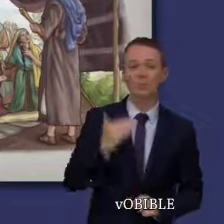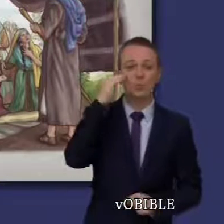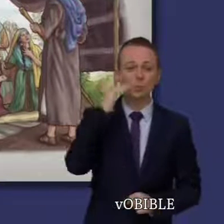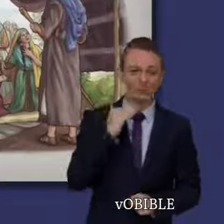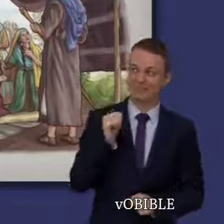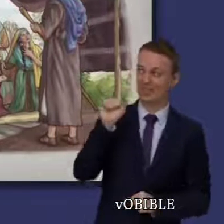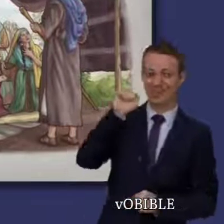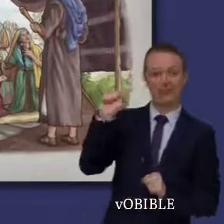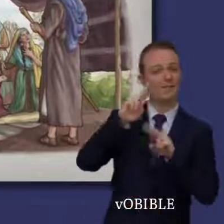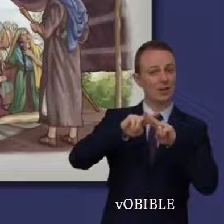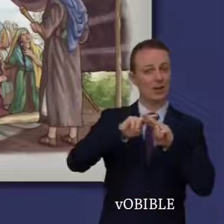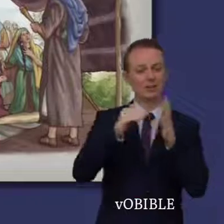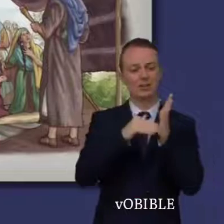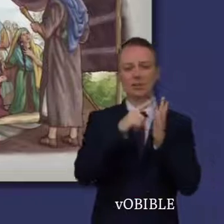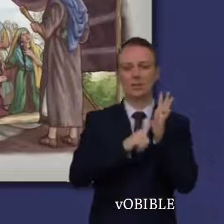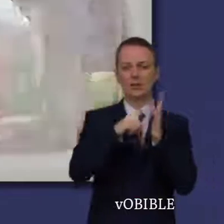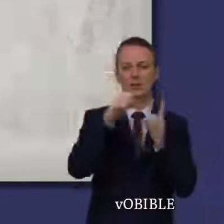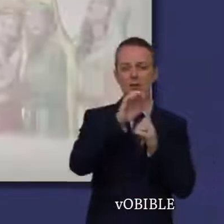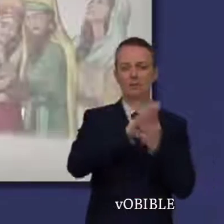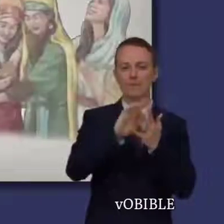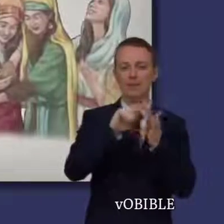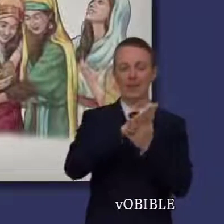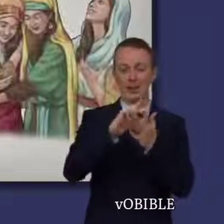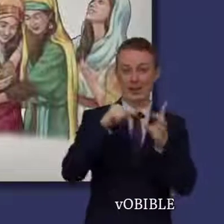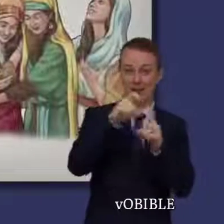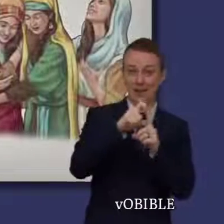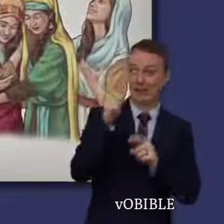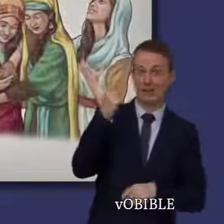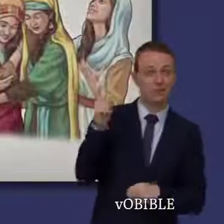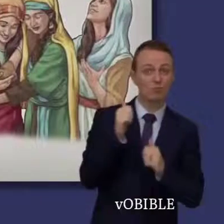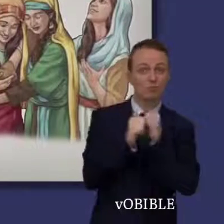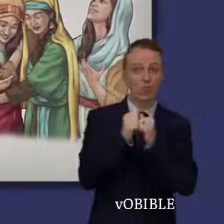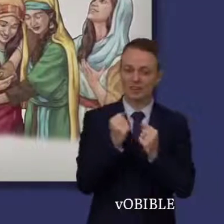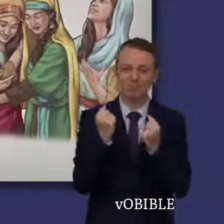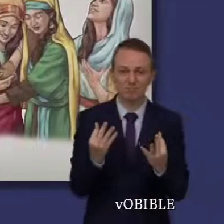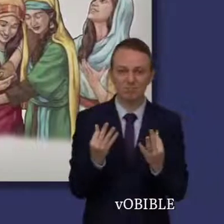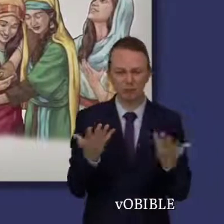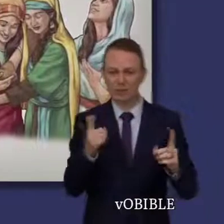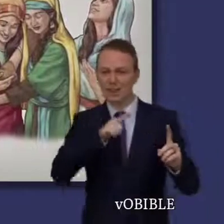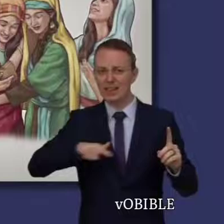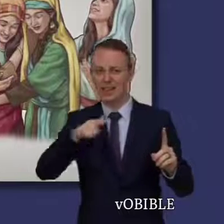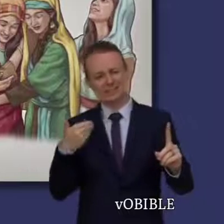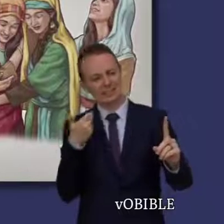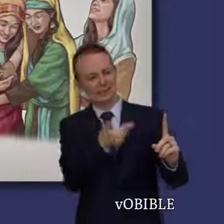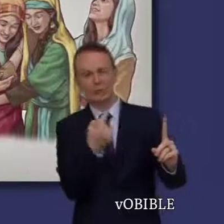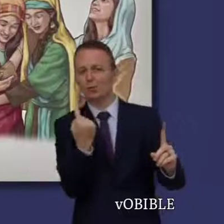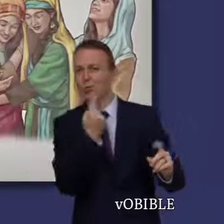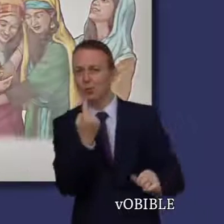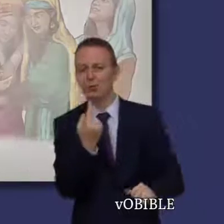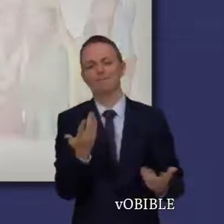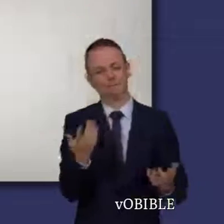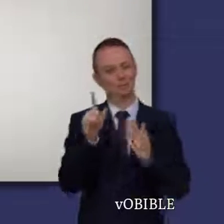carry on the family inheritance. Jehovah directs that in such situations, a daughter may have that